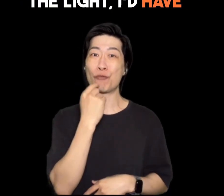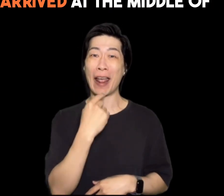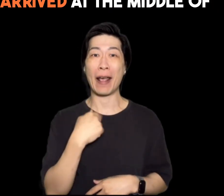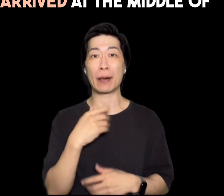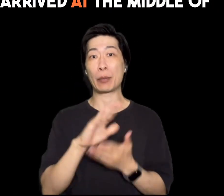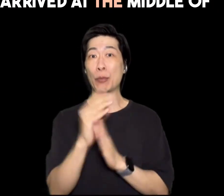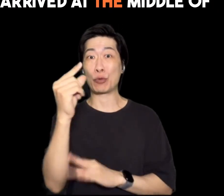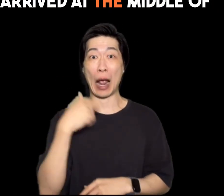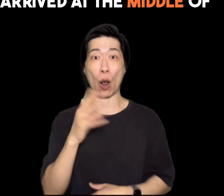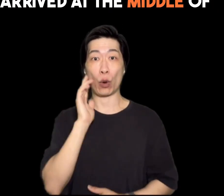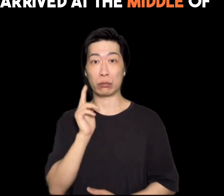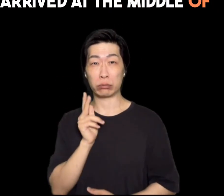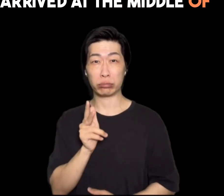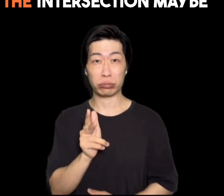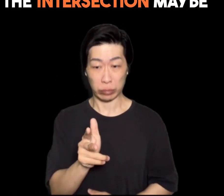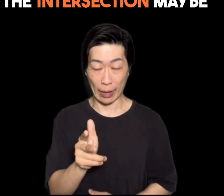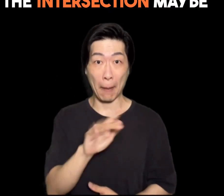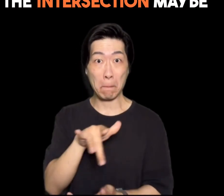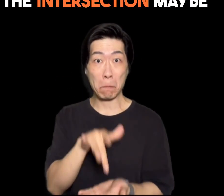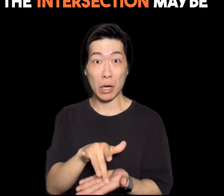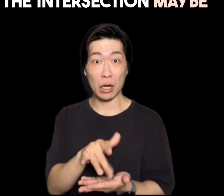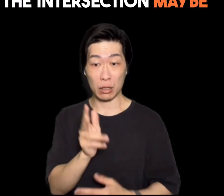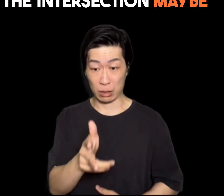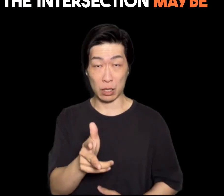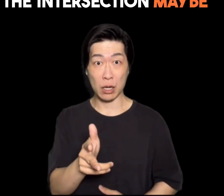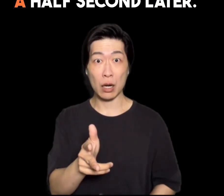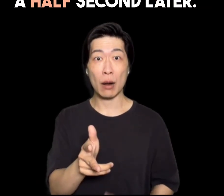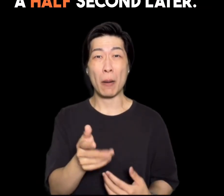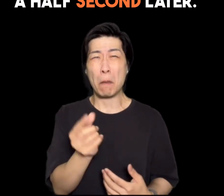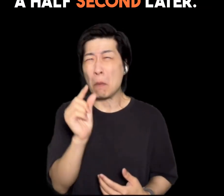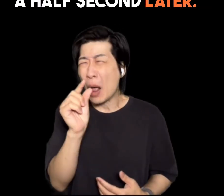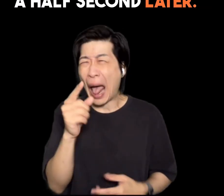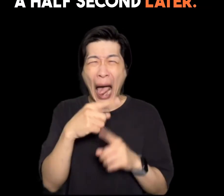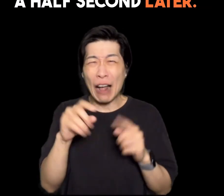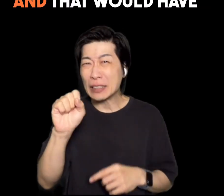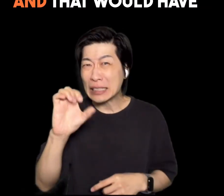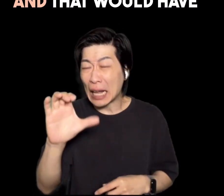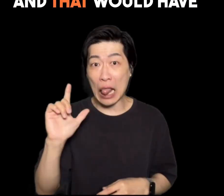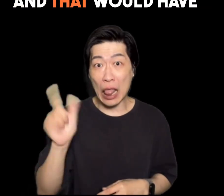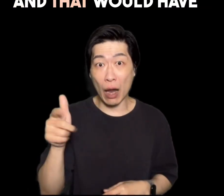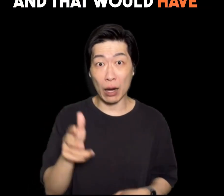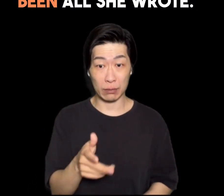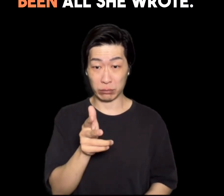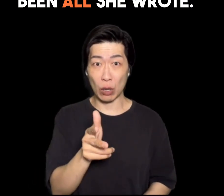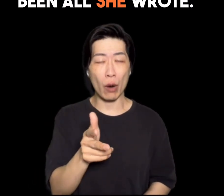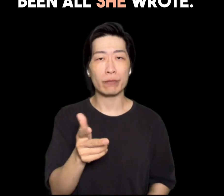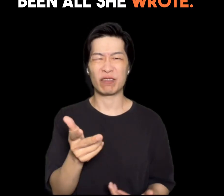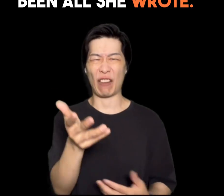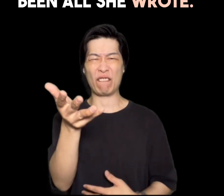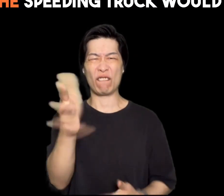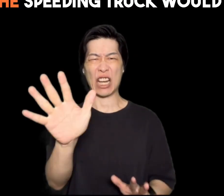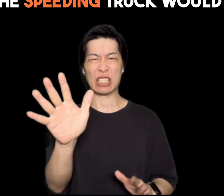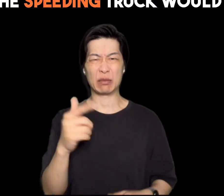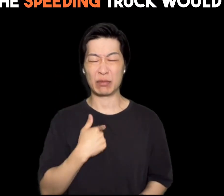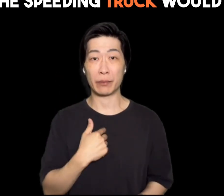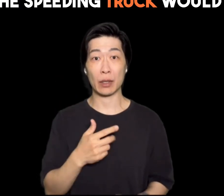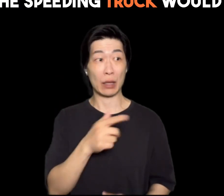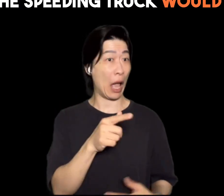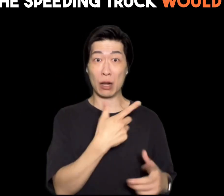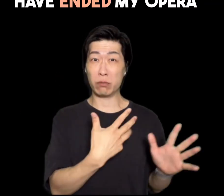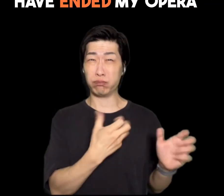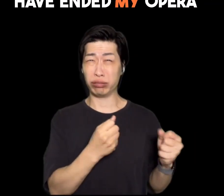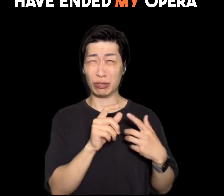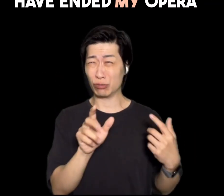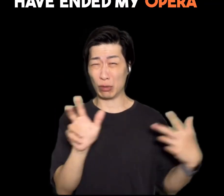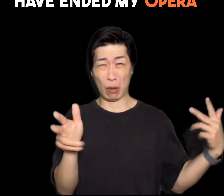I'd have arrived at the middle of the intersection maybe a half second later. And that would have been all she wrote. The speeding truck